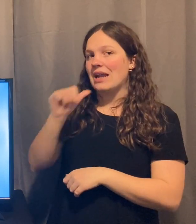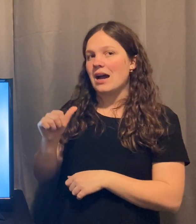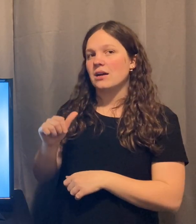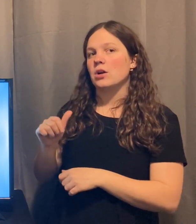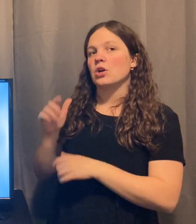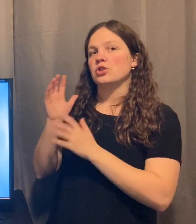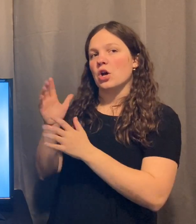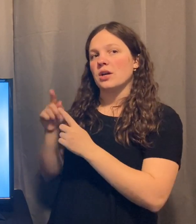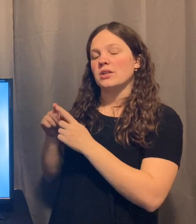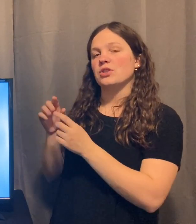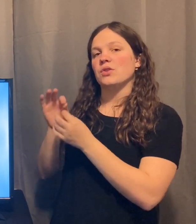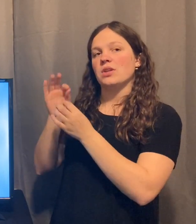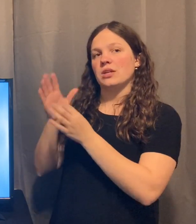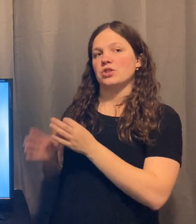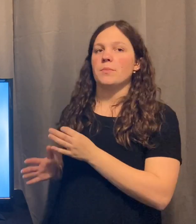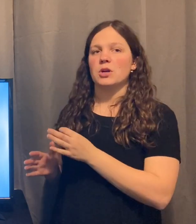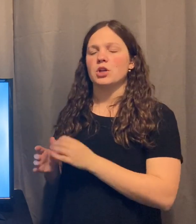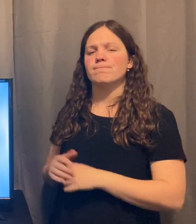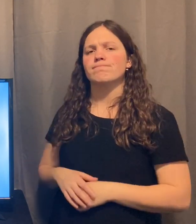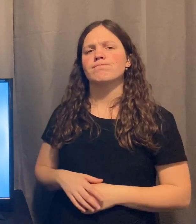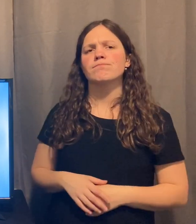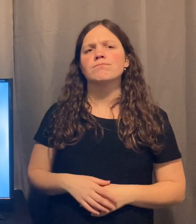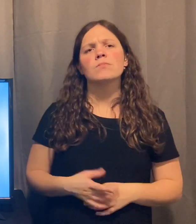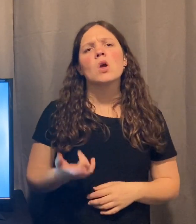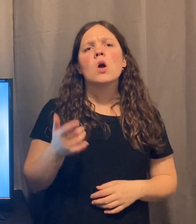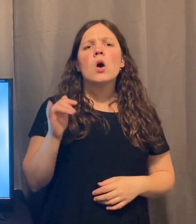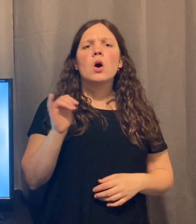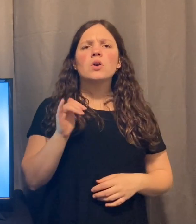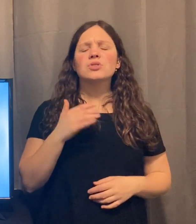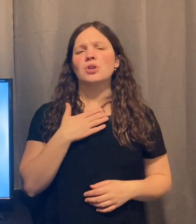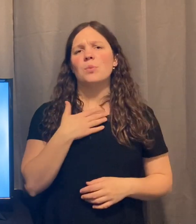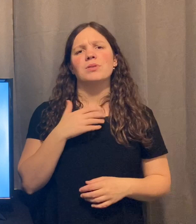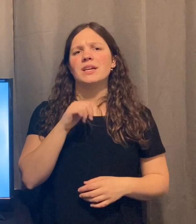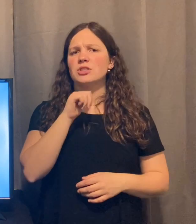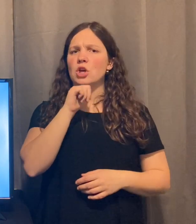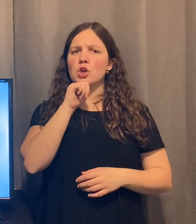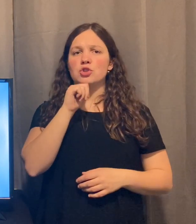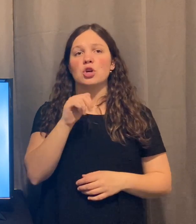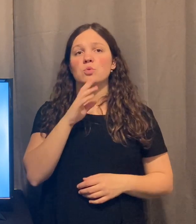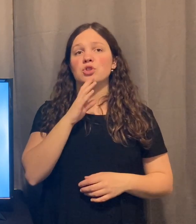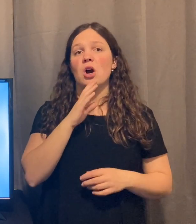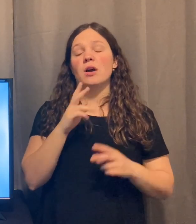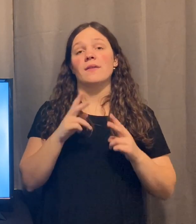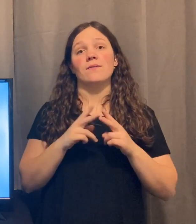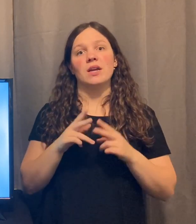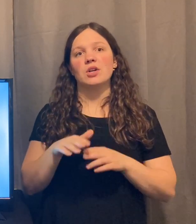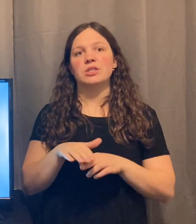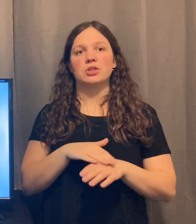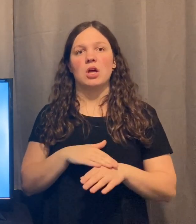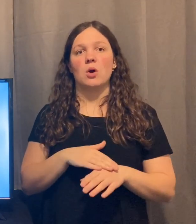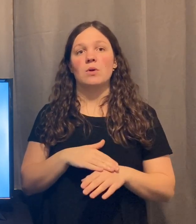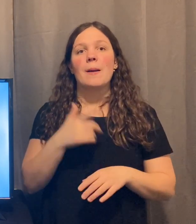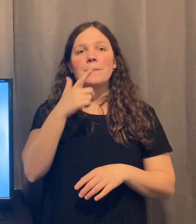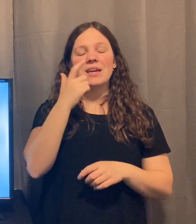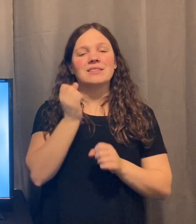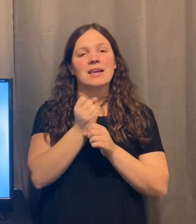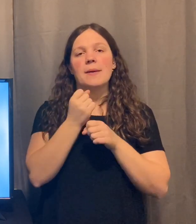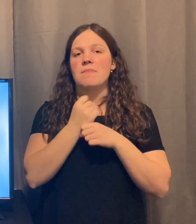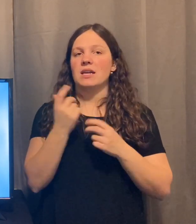not talking to the interpreter. Also, please don't talk very slow because it makes